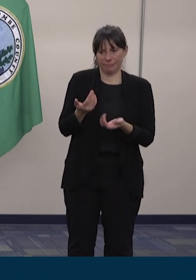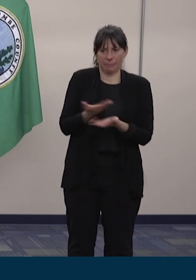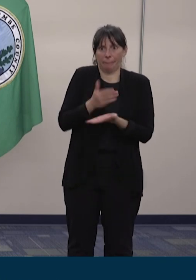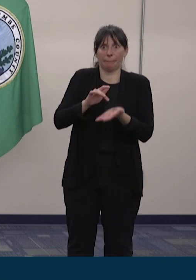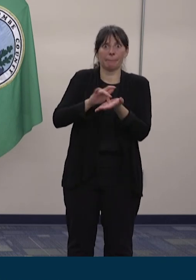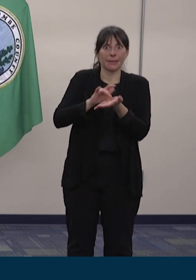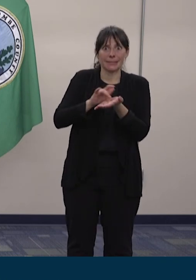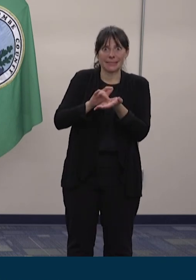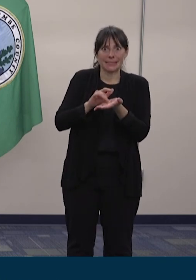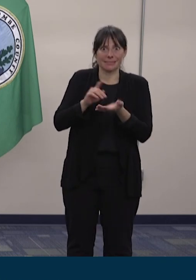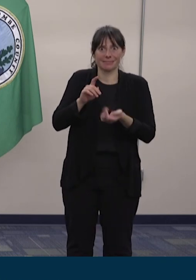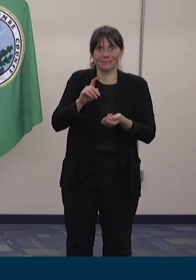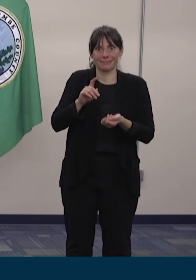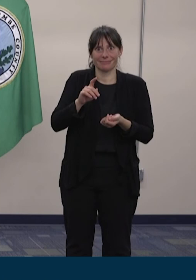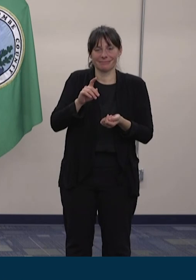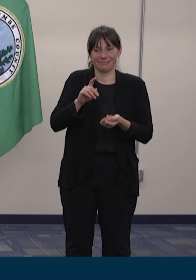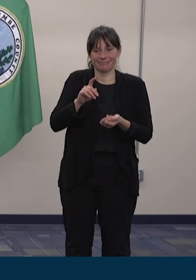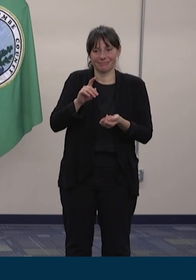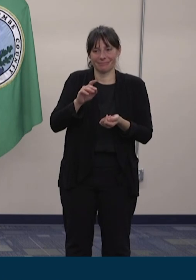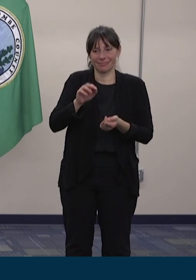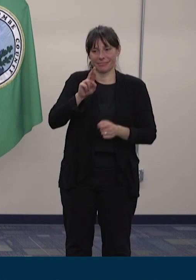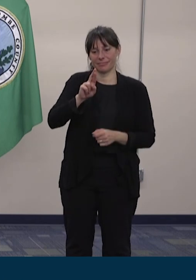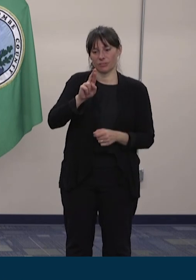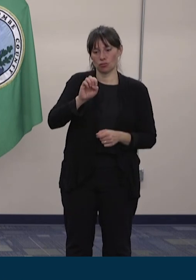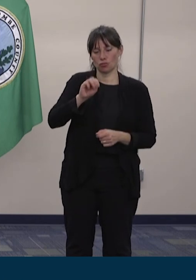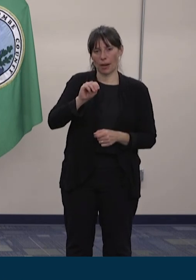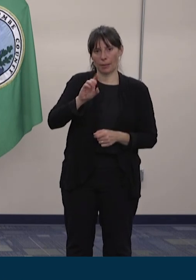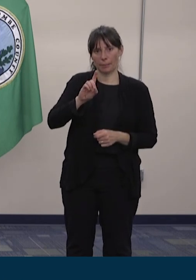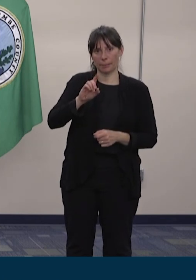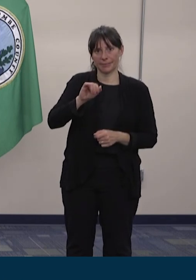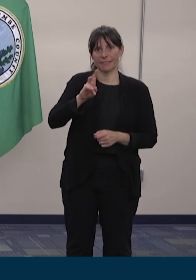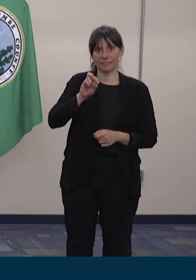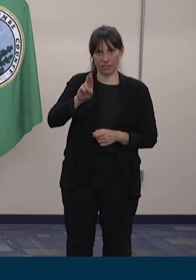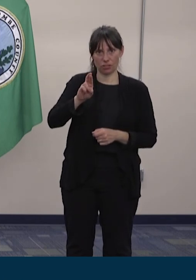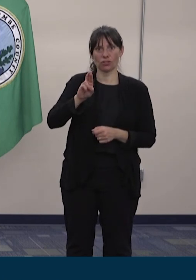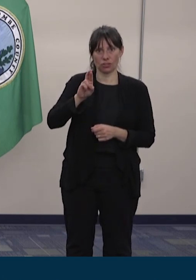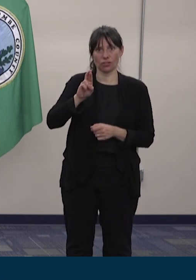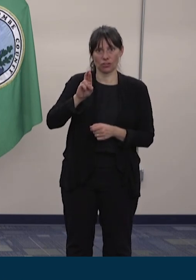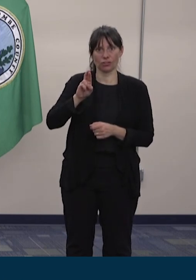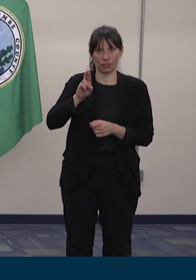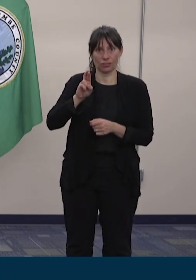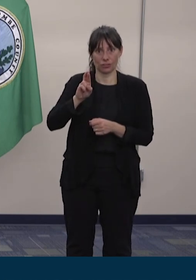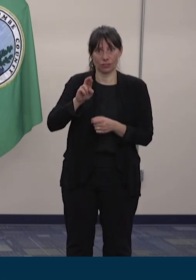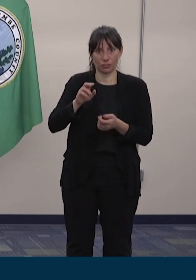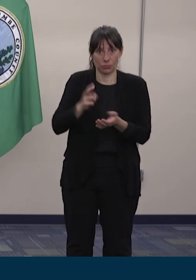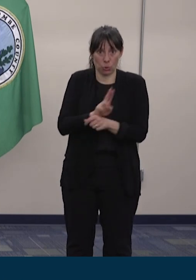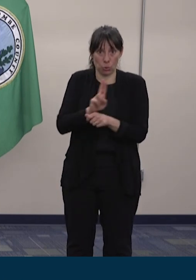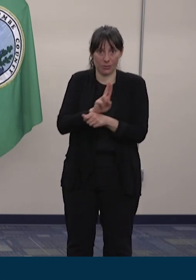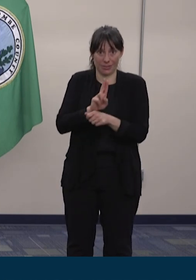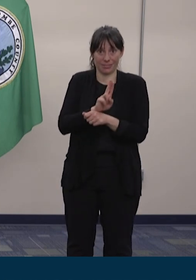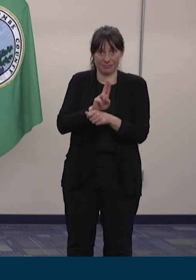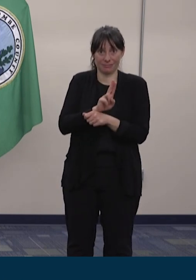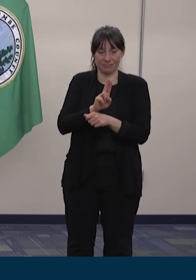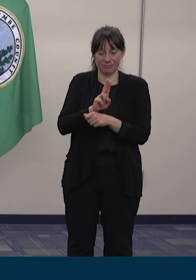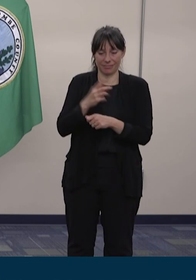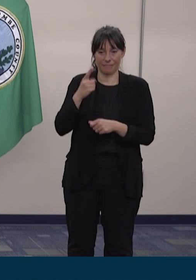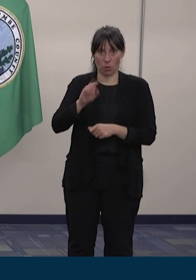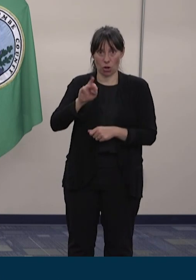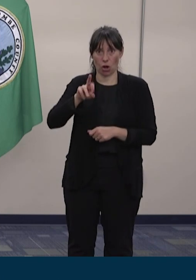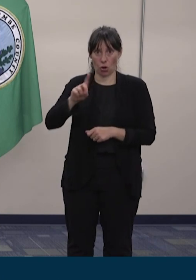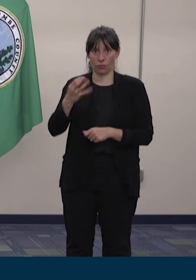yesterday about the use of the drug Ayer remdesivir. estuvimos Remdesivir is a medication hablando administered to de patients with